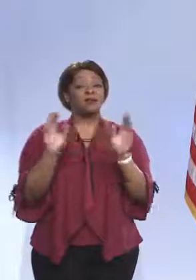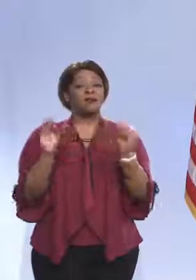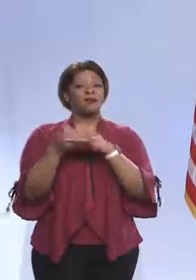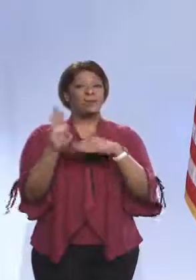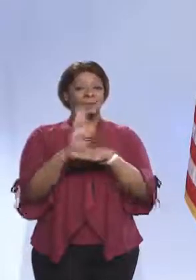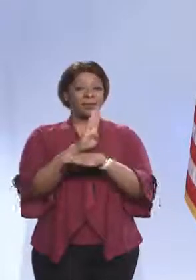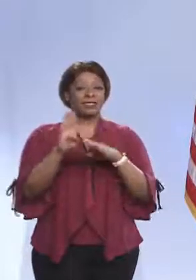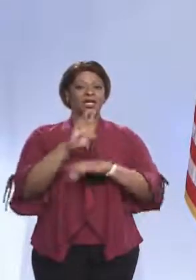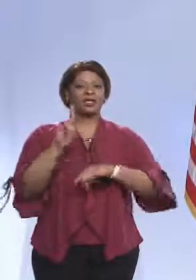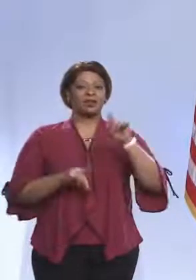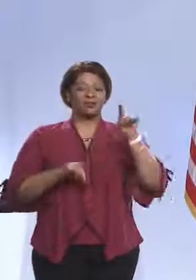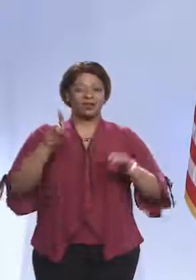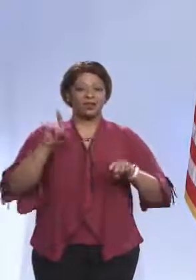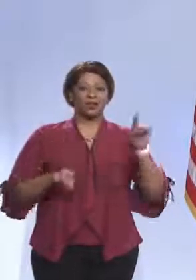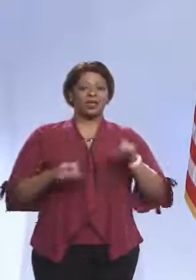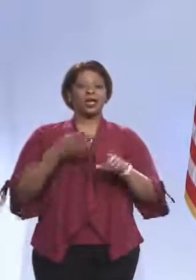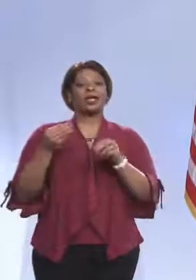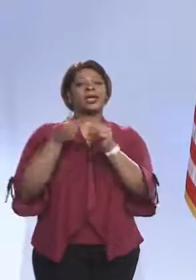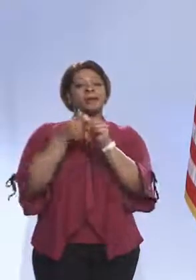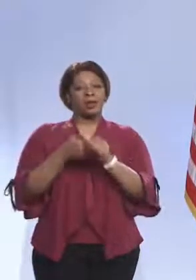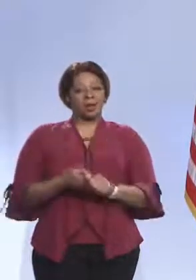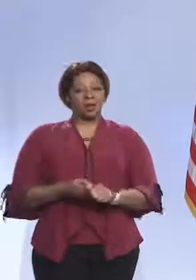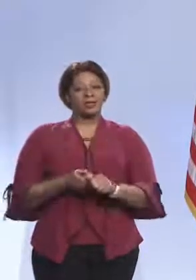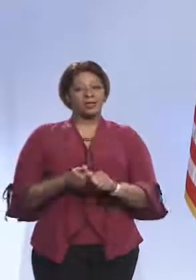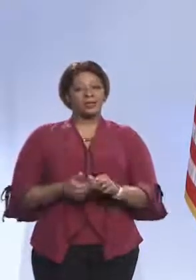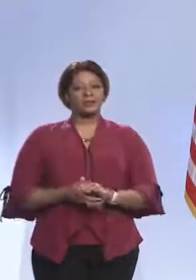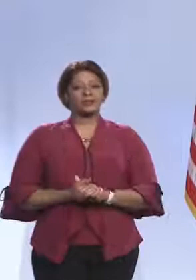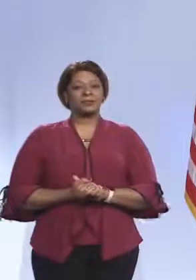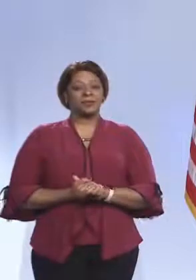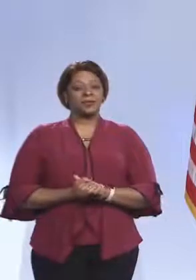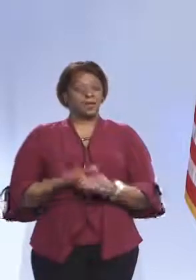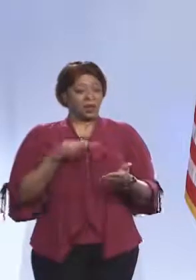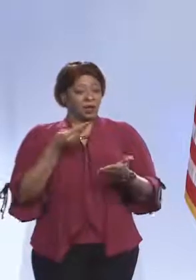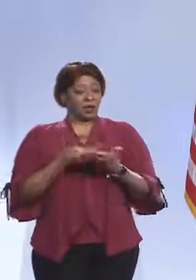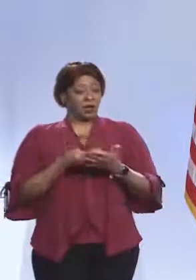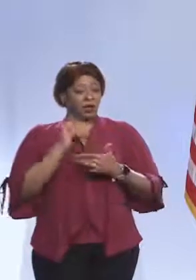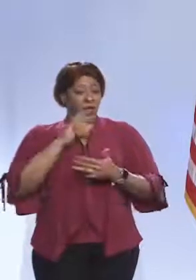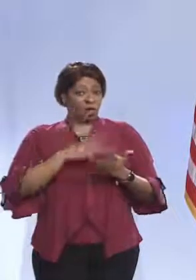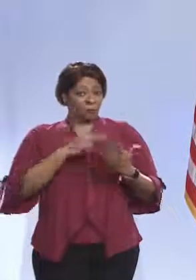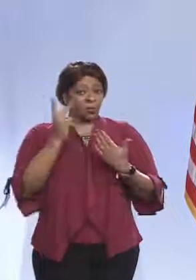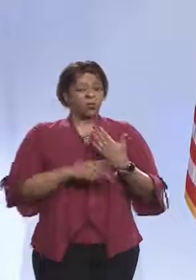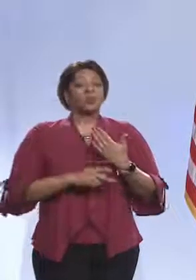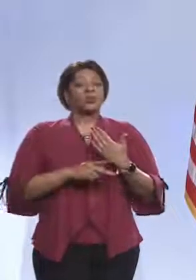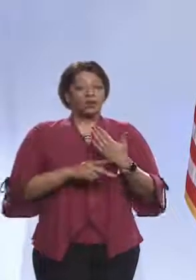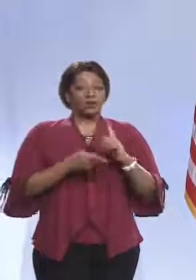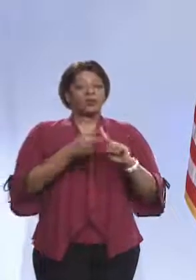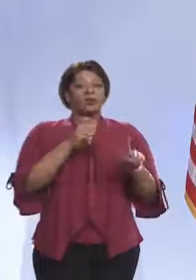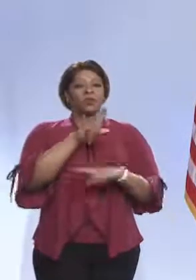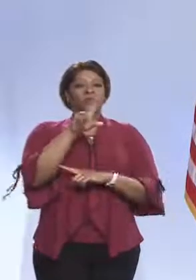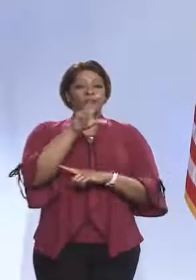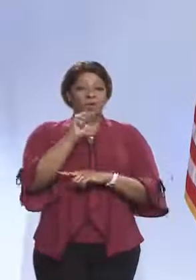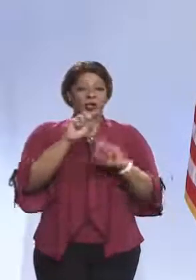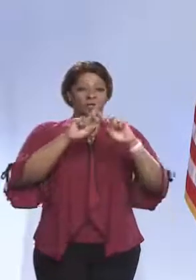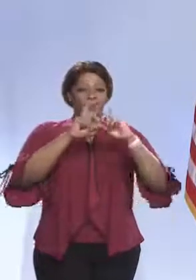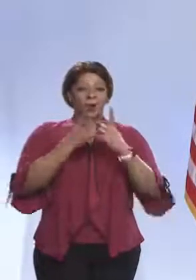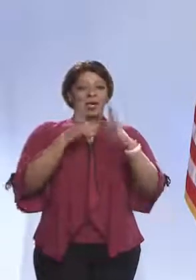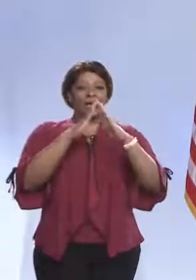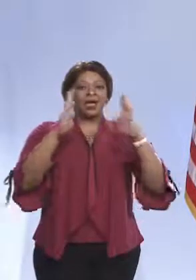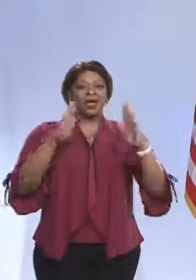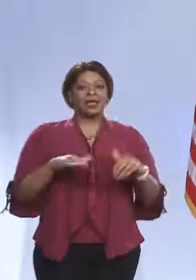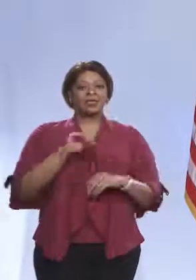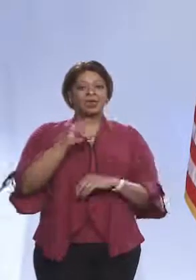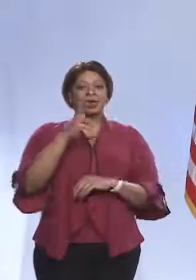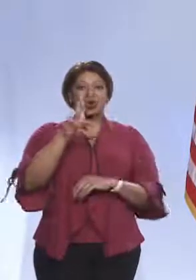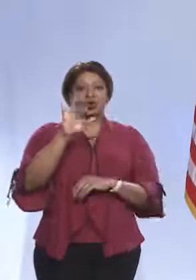Business Diversity and Compliance. The funds for this program are from the United States Department of Housing and